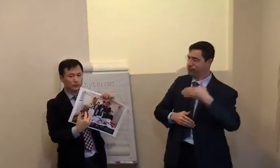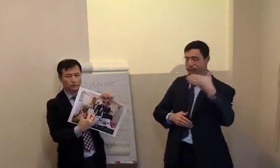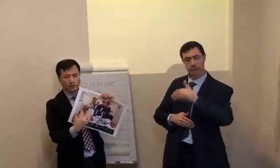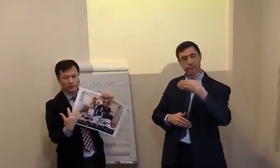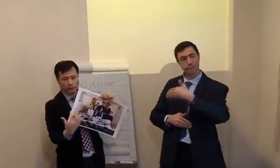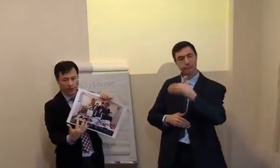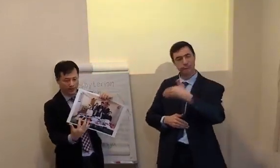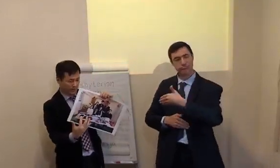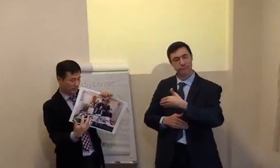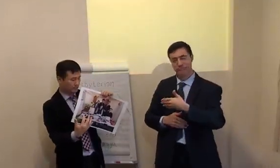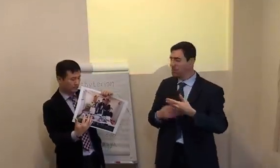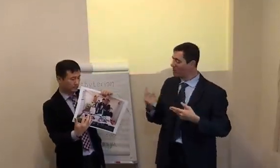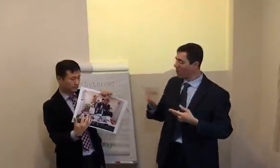to worship together.